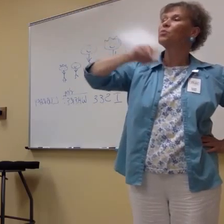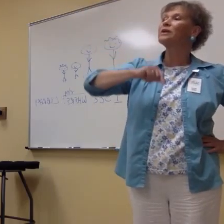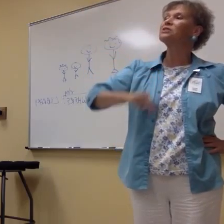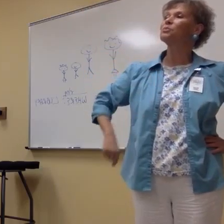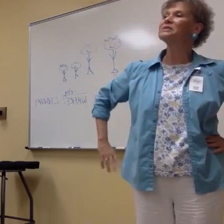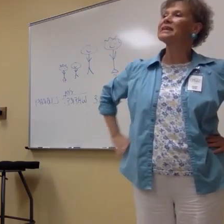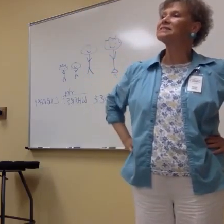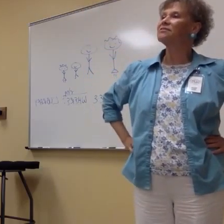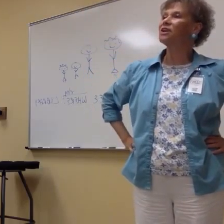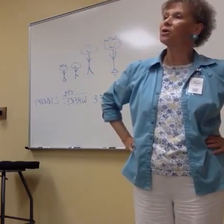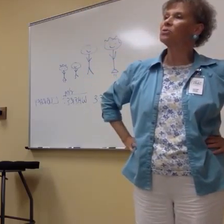If I sign,